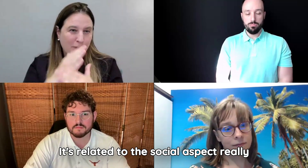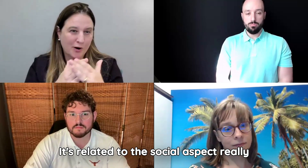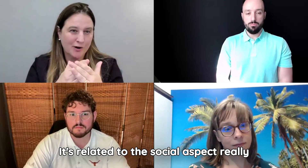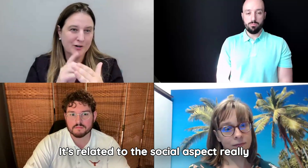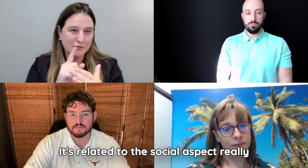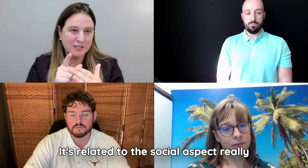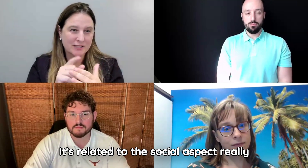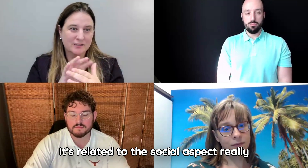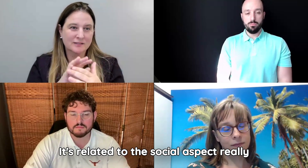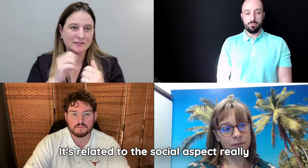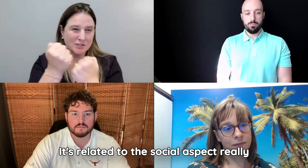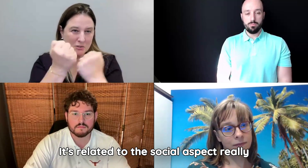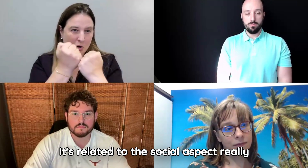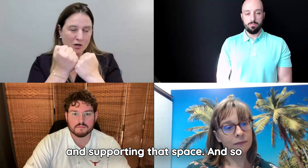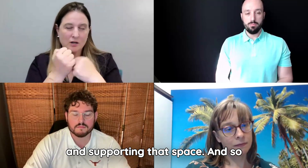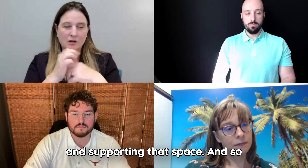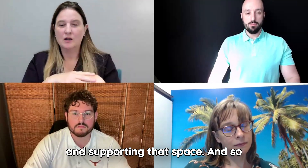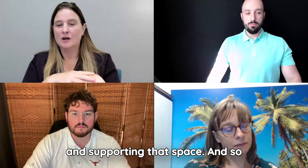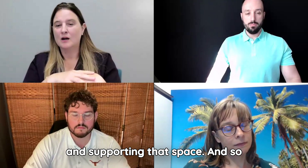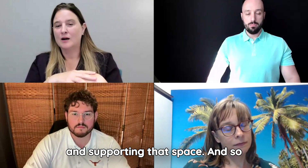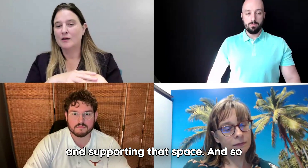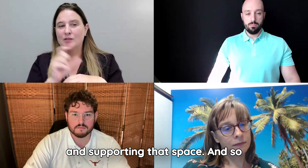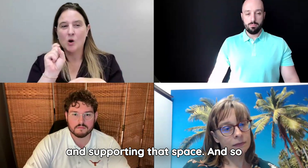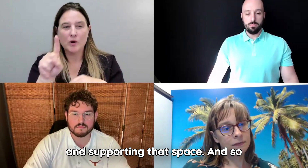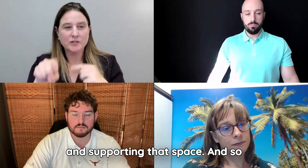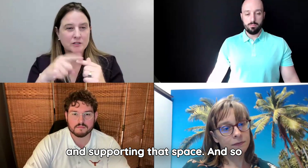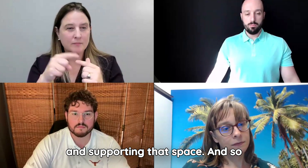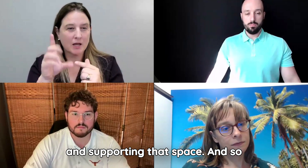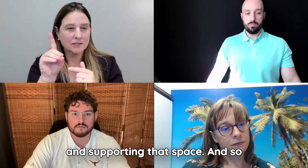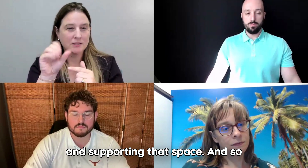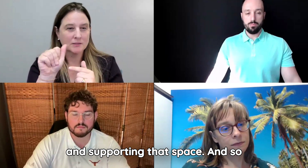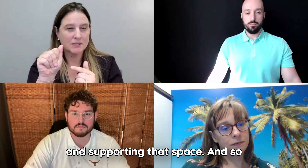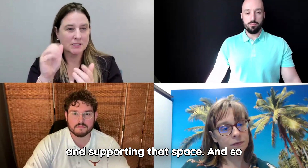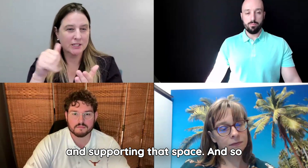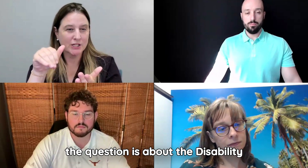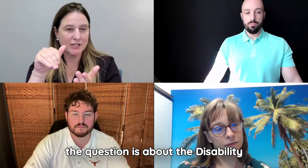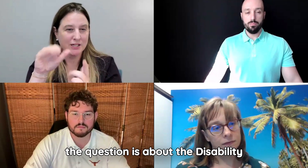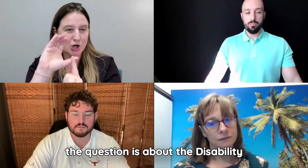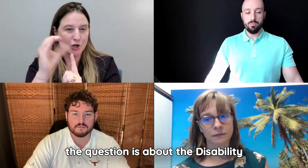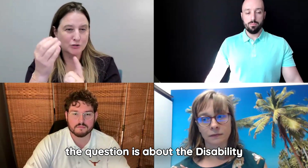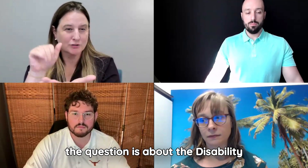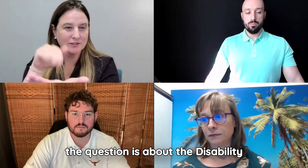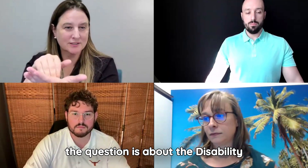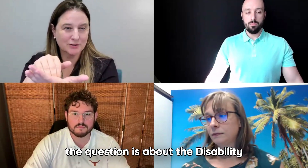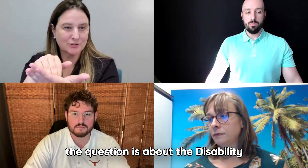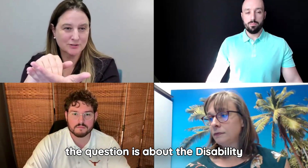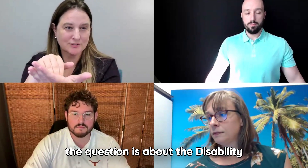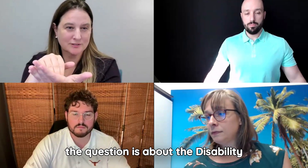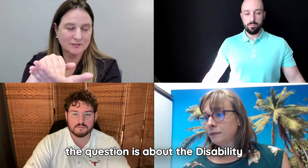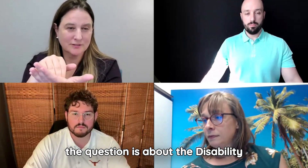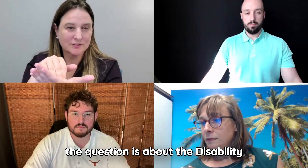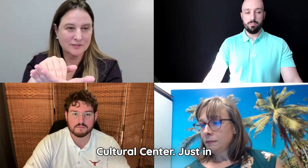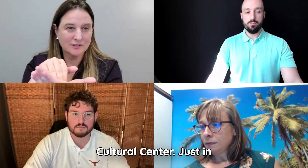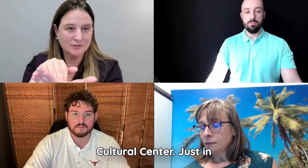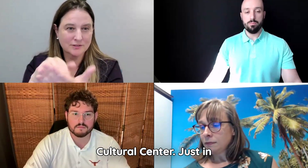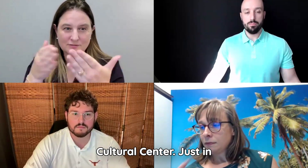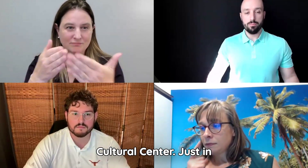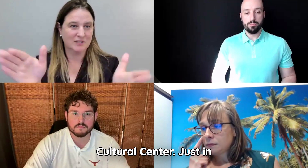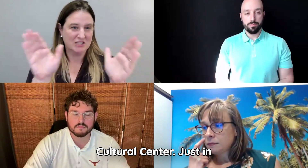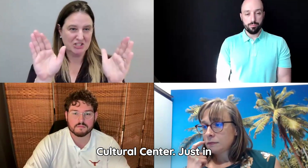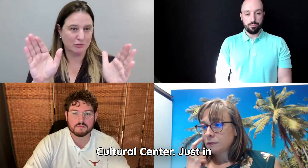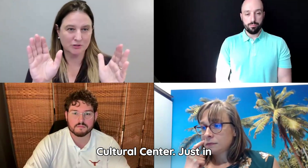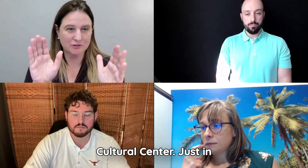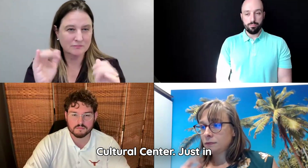related to the social aspect, really, and support in that space. And so the question is about the Disability Cultural